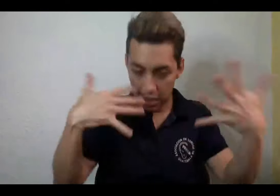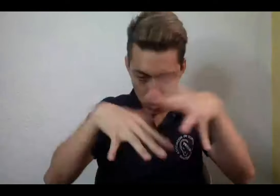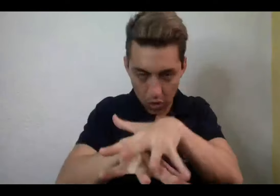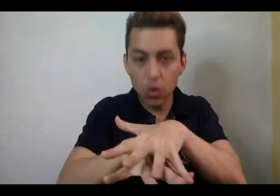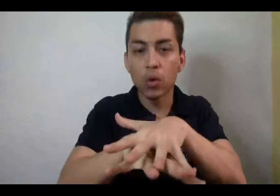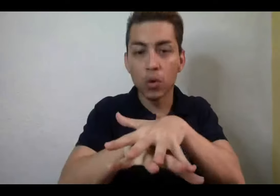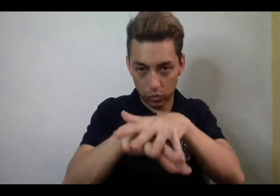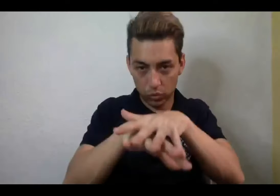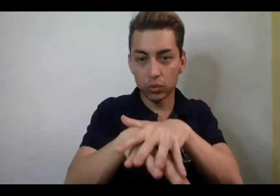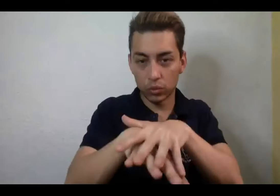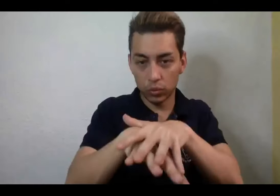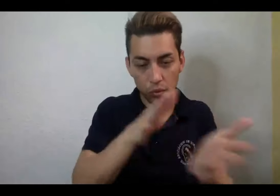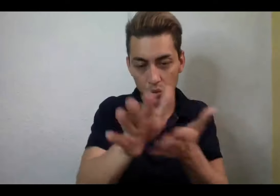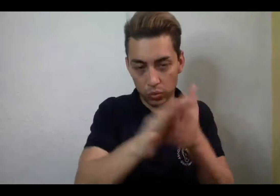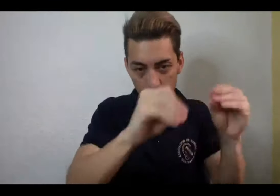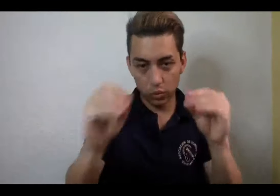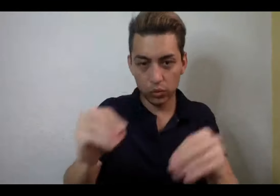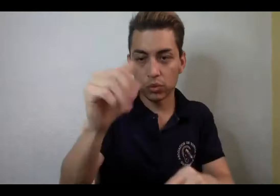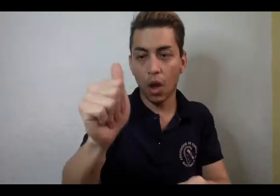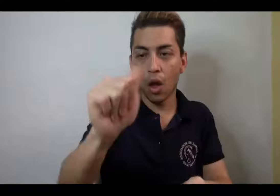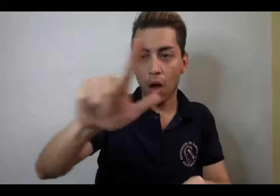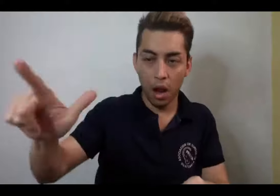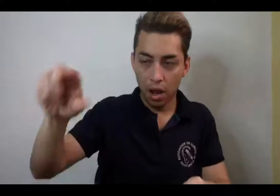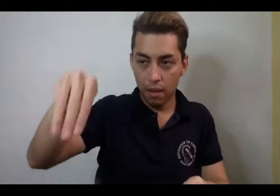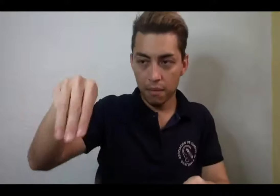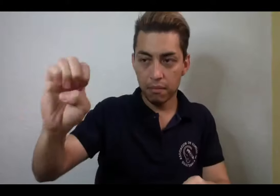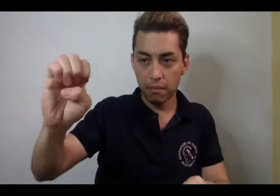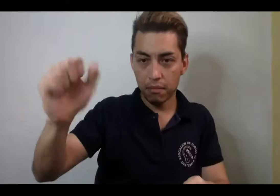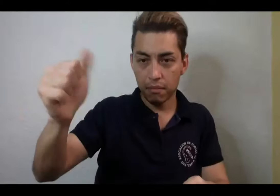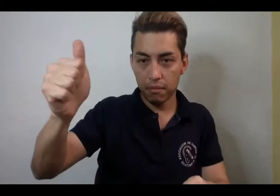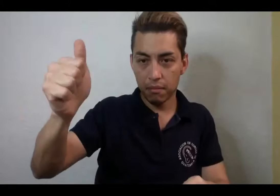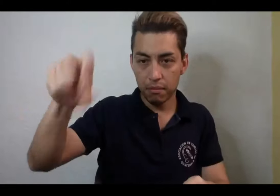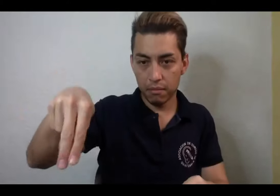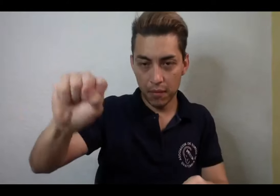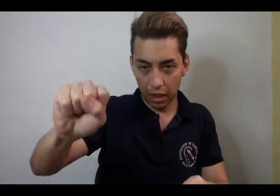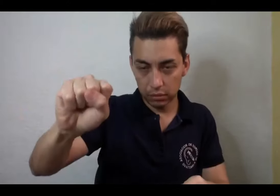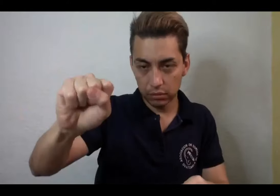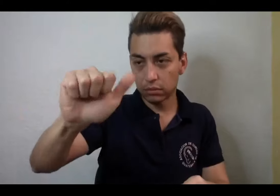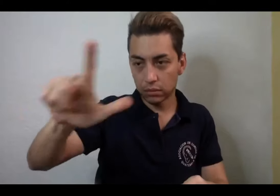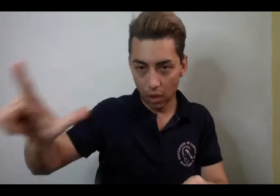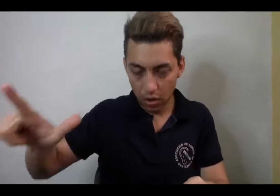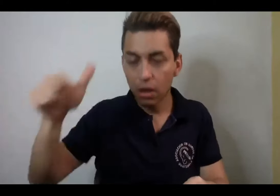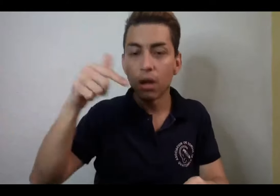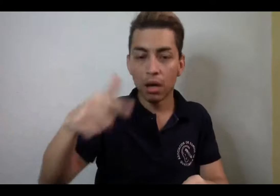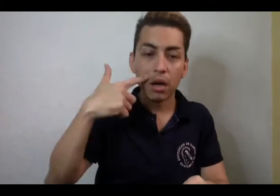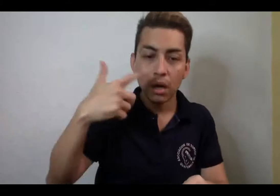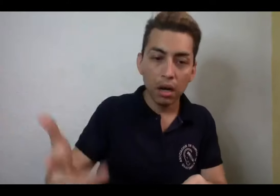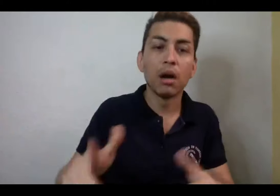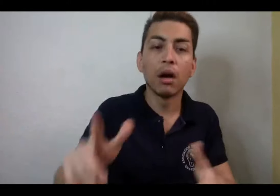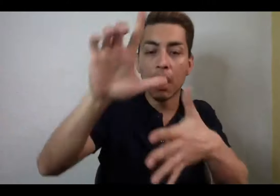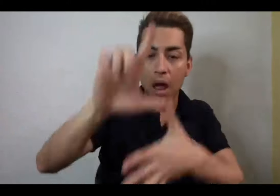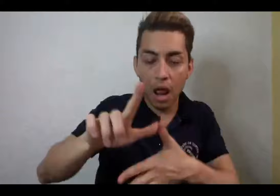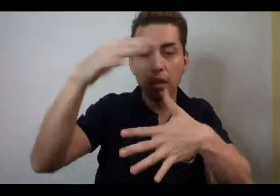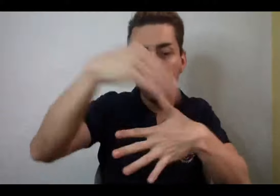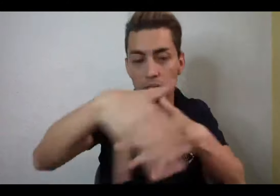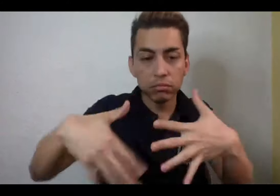Means All. Our intention is to complement the launch of the report for Latin American in November